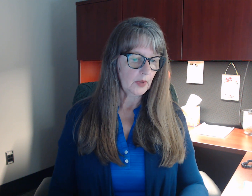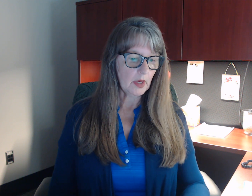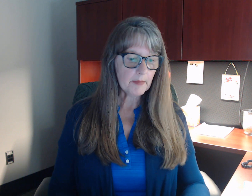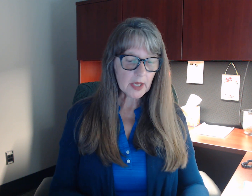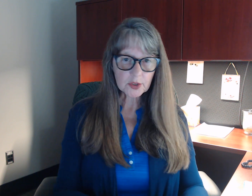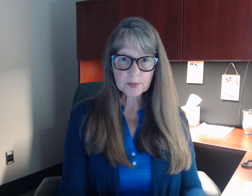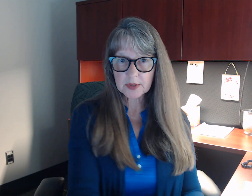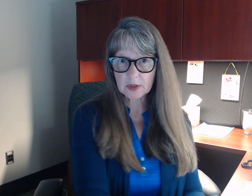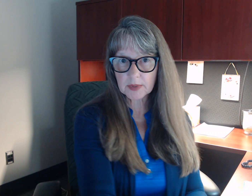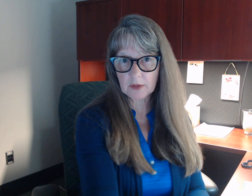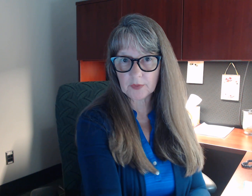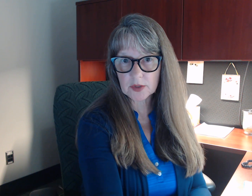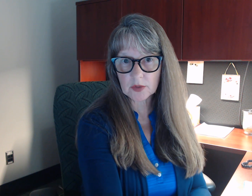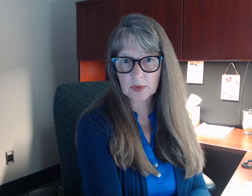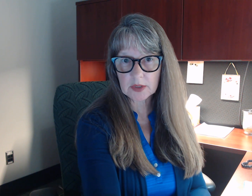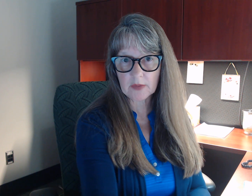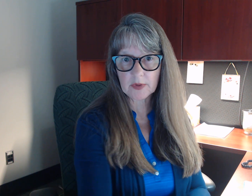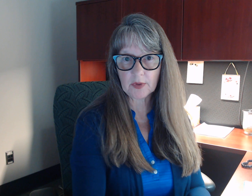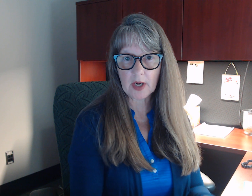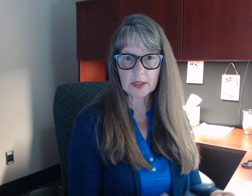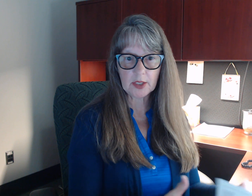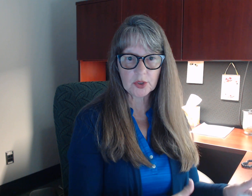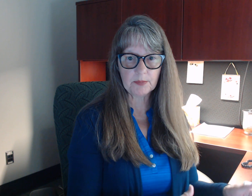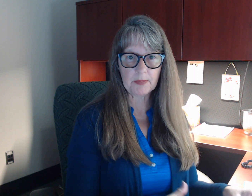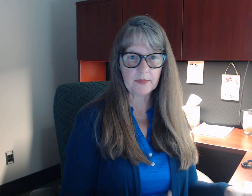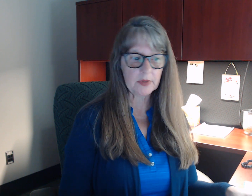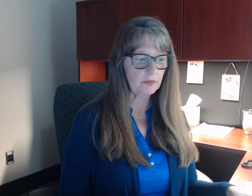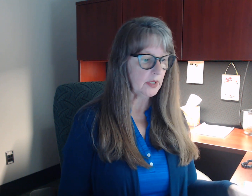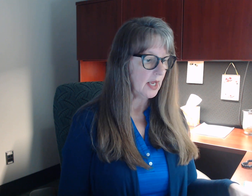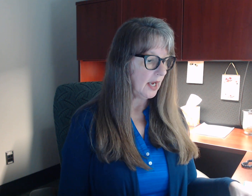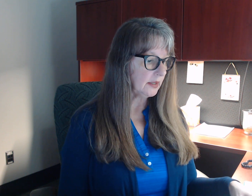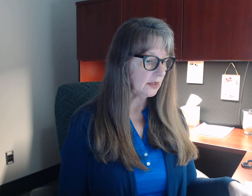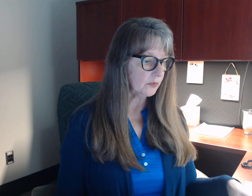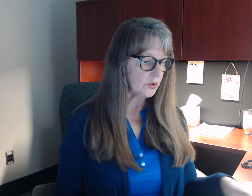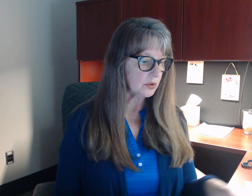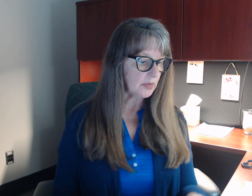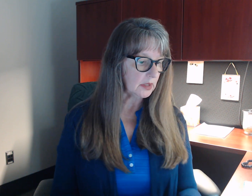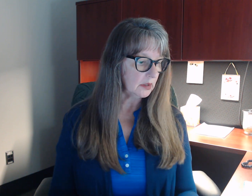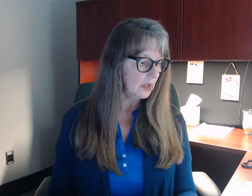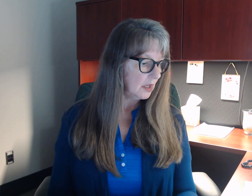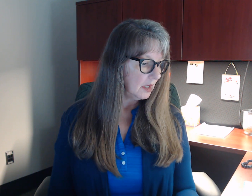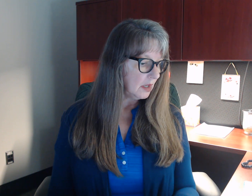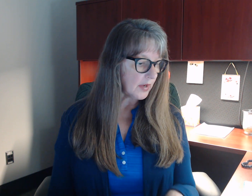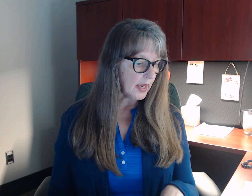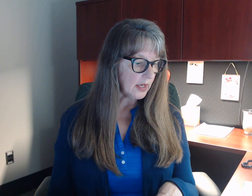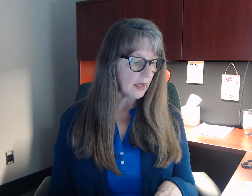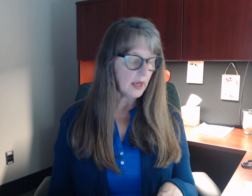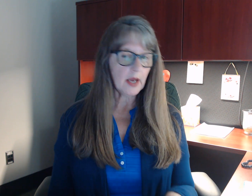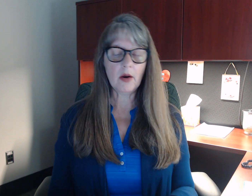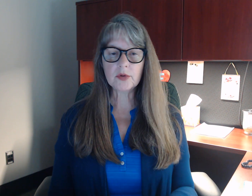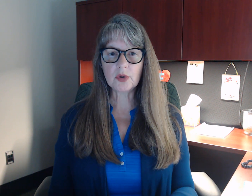Not much, but it's a little bit different, and so it does have a different connotation. People have a different idea of what you mean. Okay, so